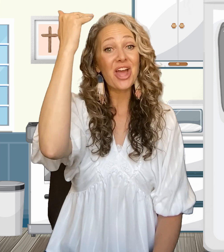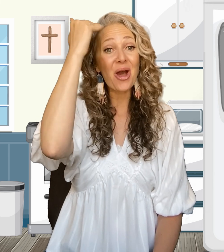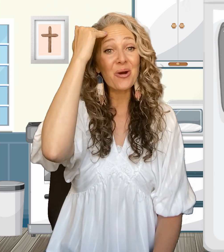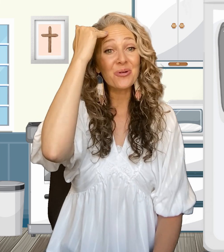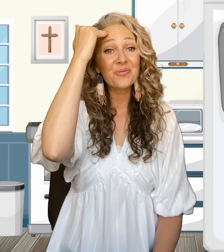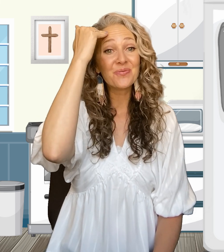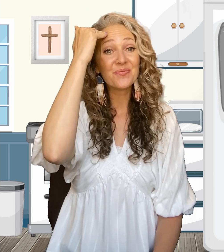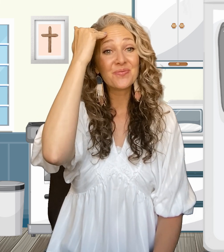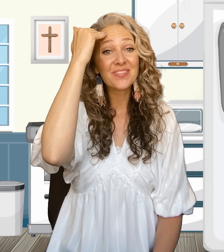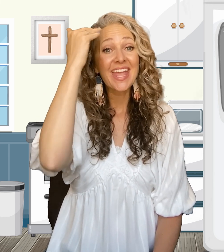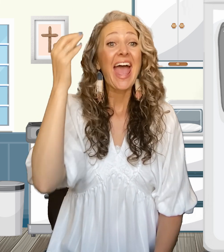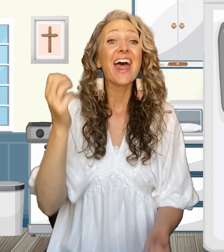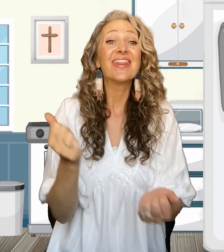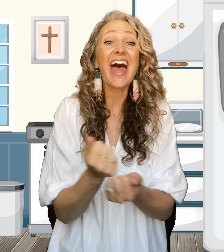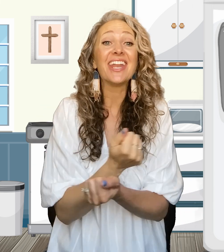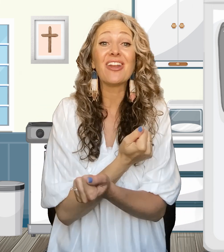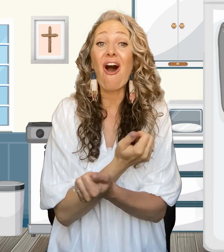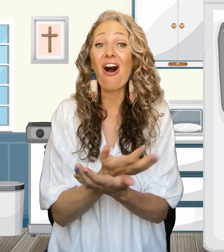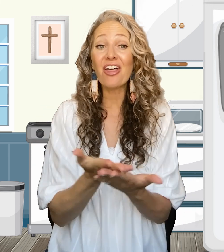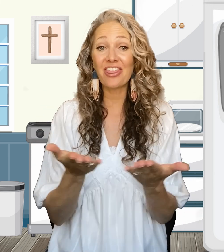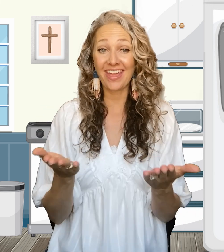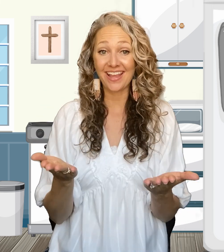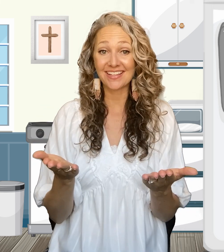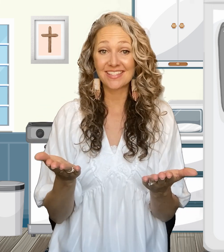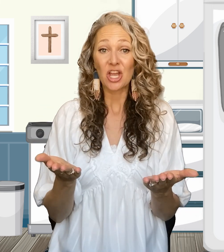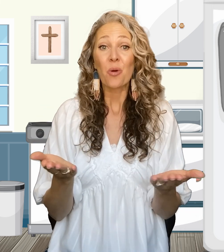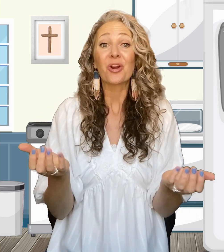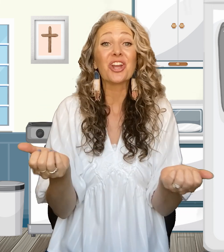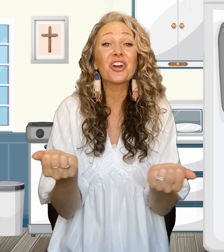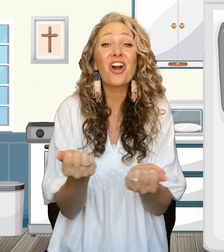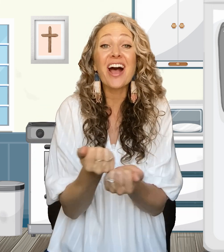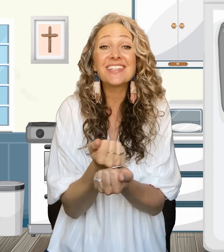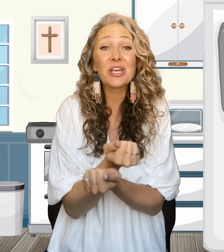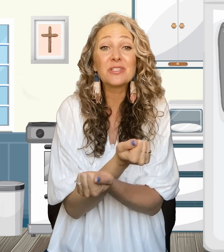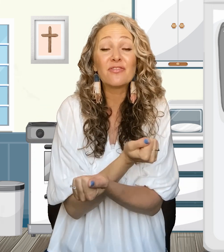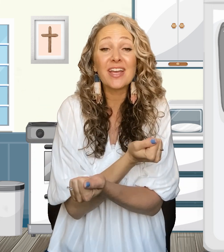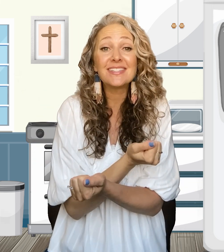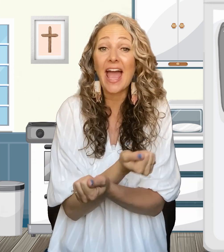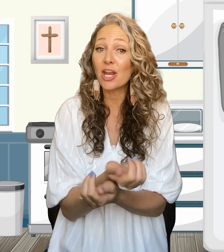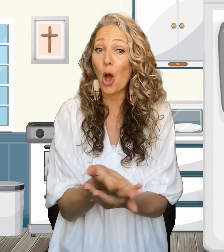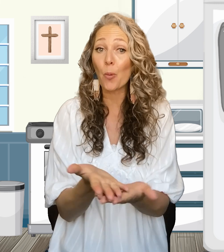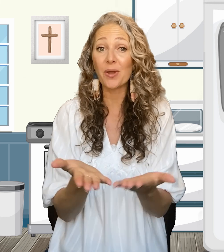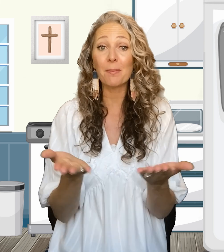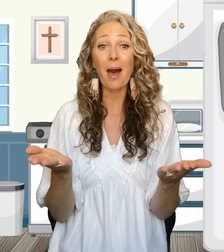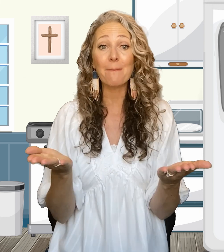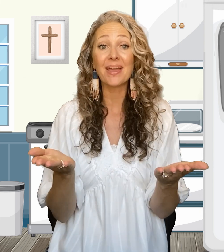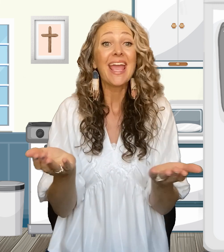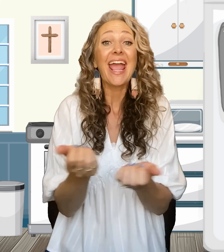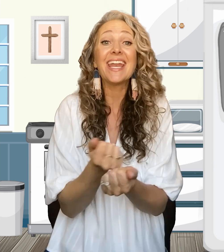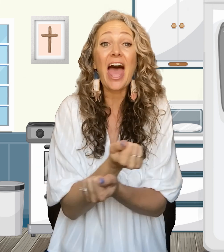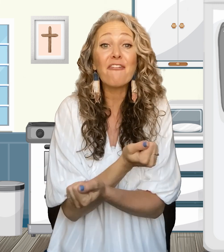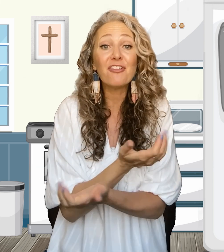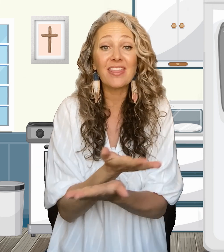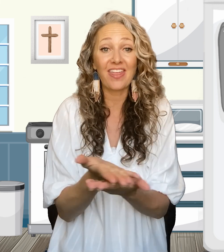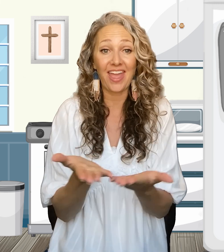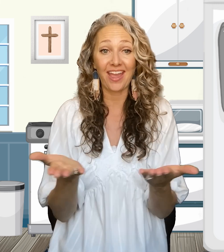know that in all things, we're going to cross those fists and open them up. In everything.